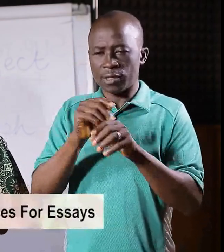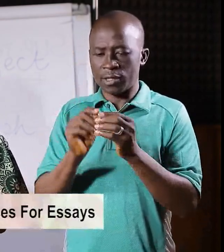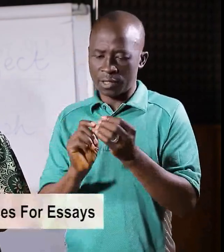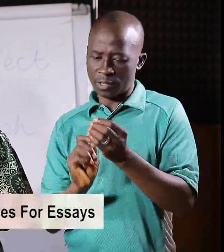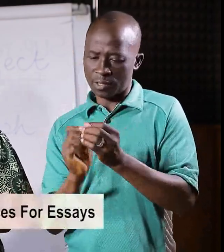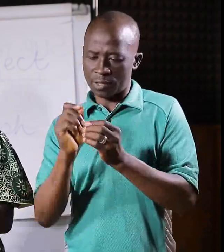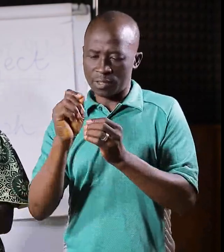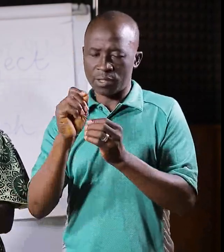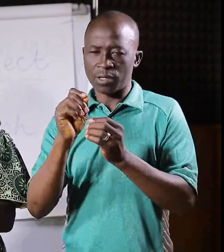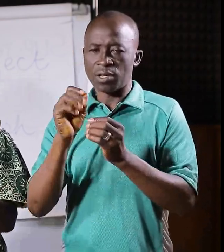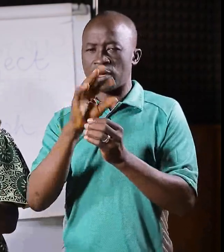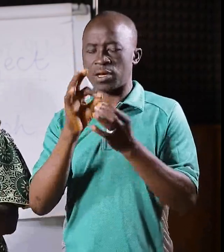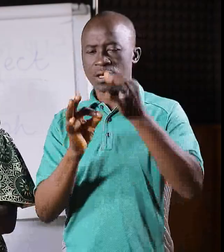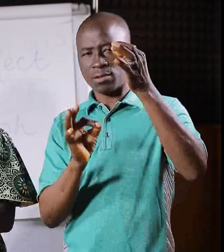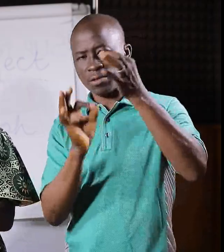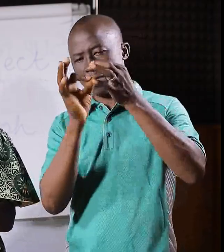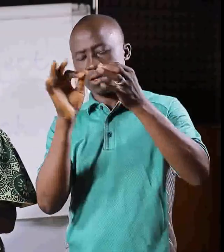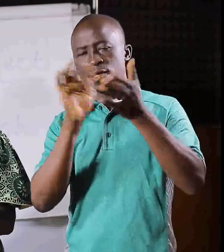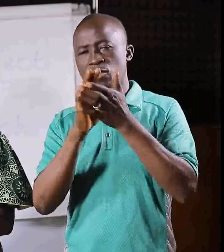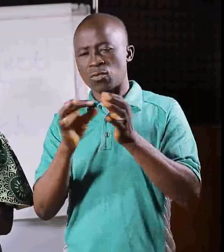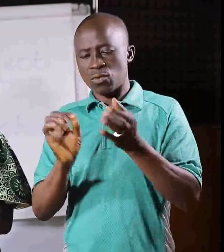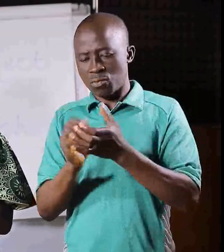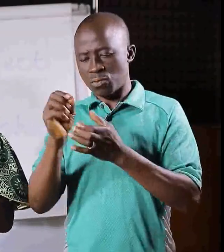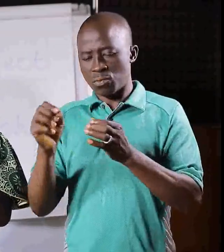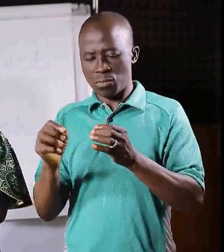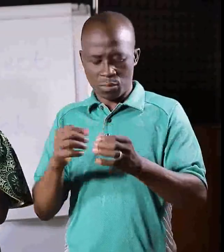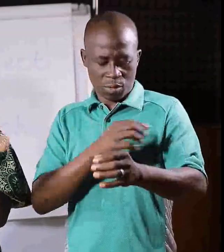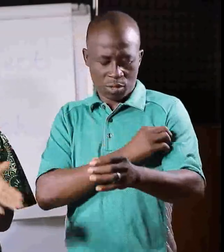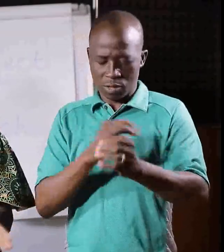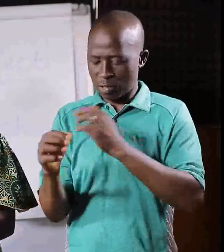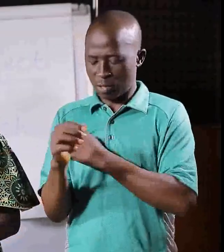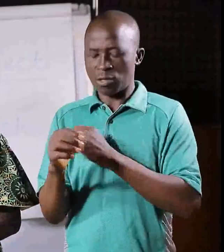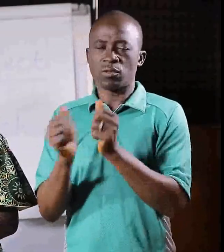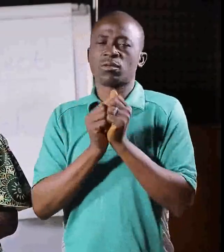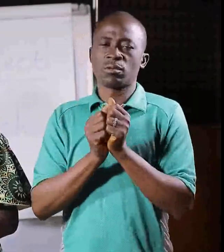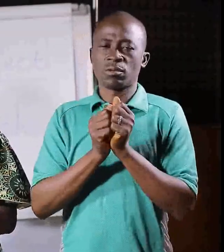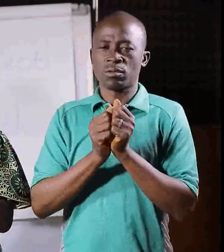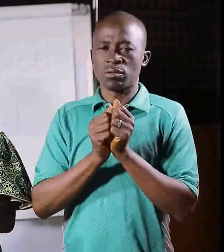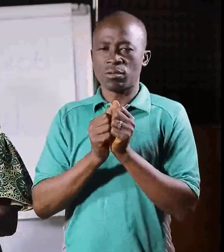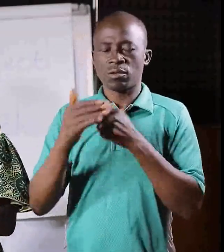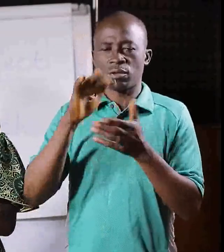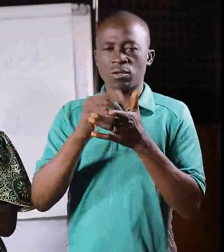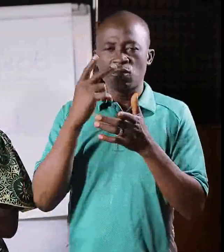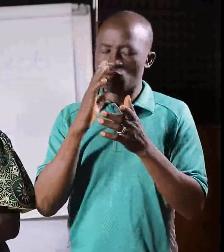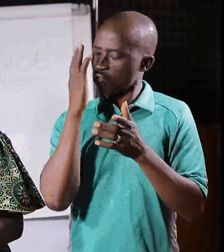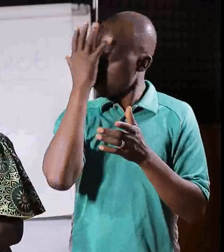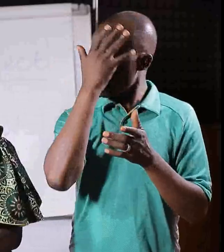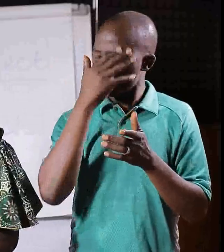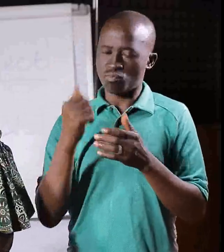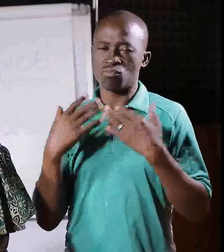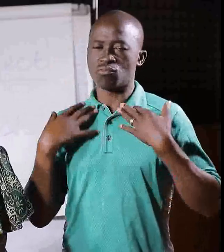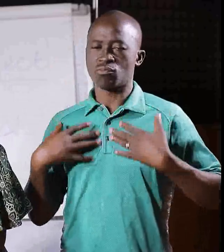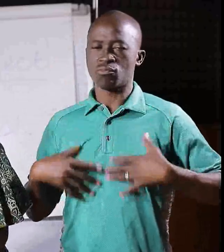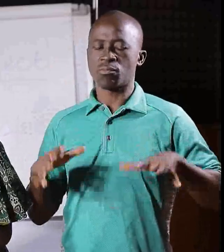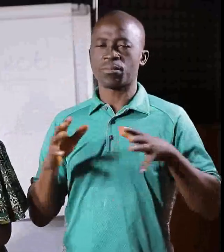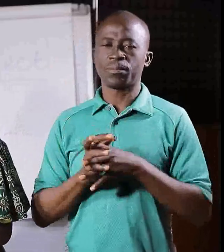the needle that will stitch the pieces together. And before you know it, you have a beautiful sundress there. So that is the work of